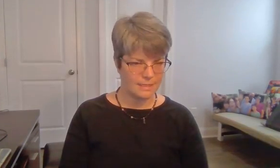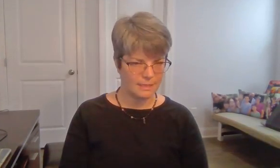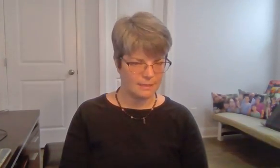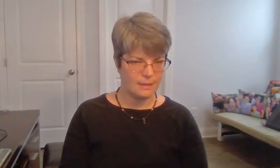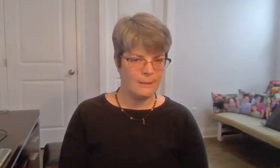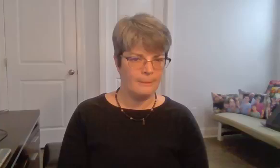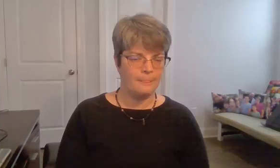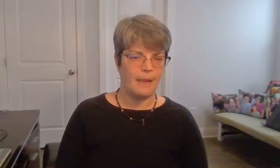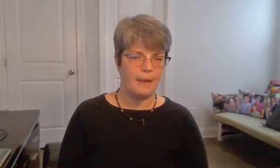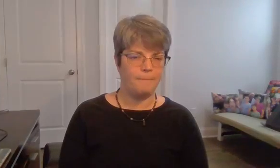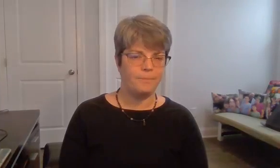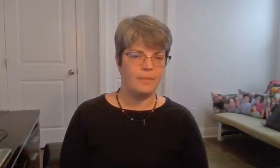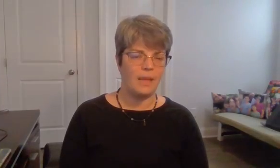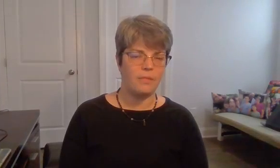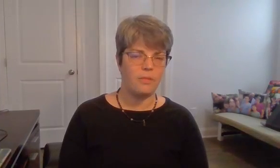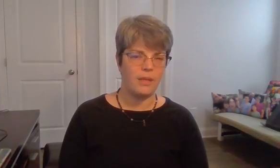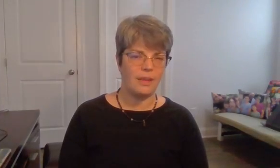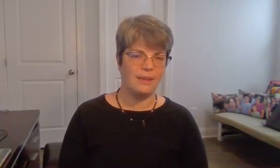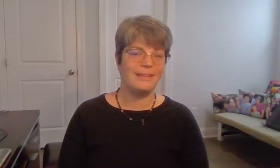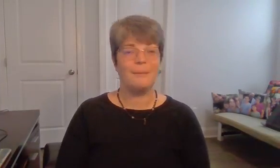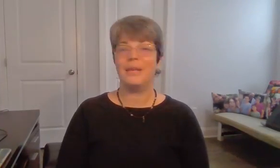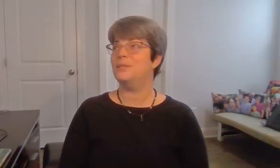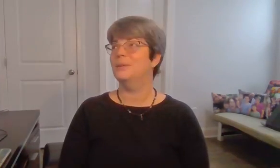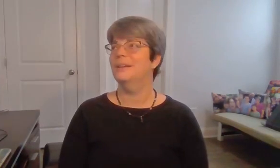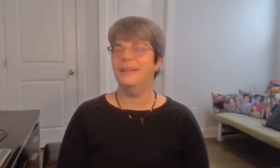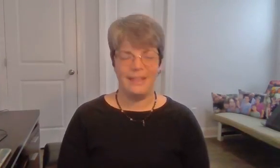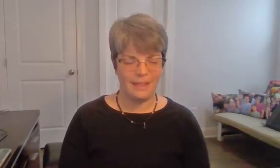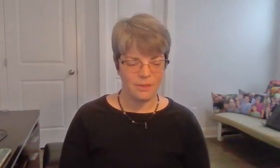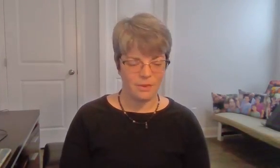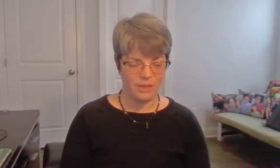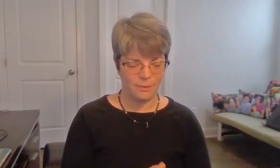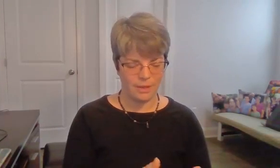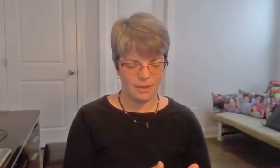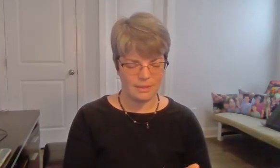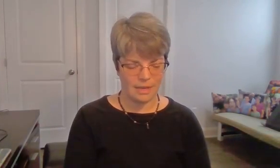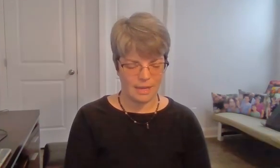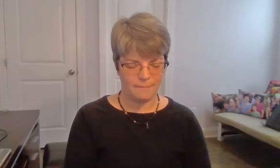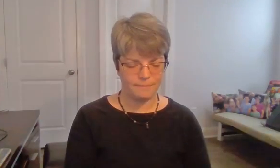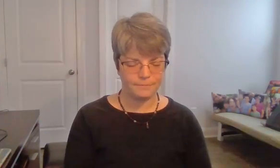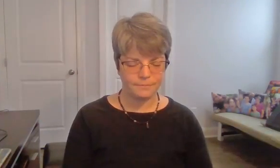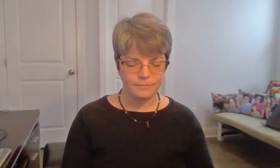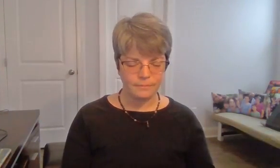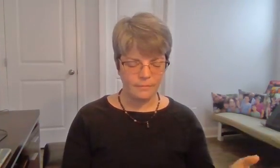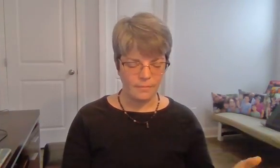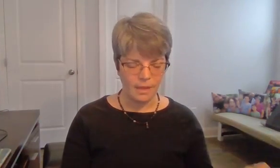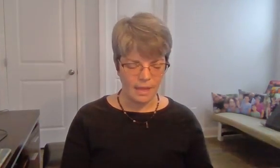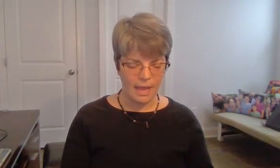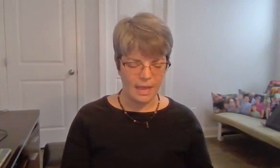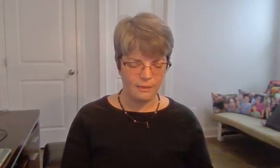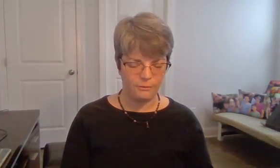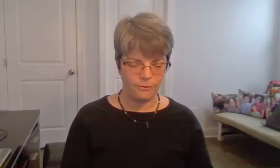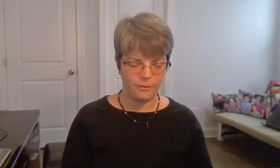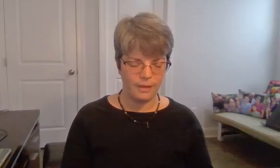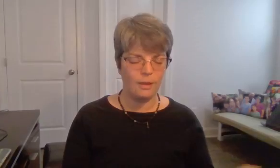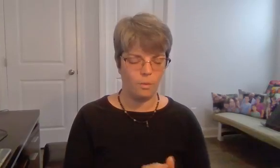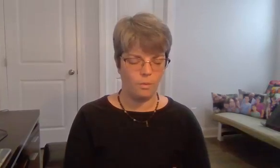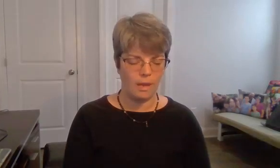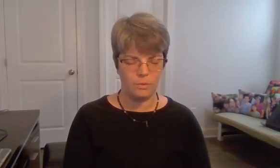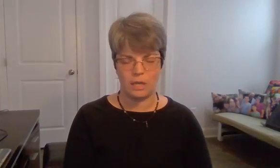sense? The other thing, God bless you. The other thing was if, and we'll talk about